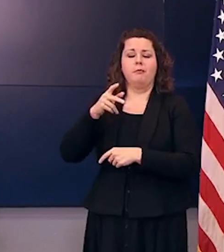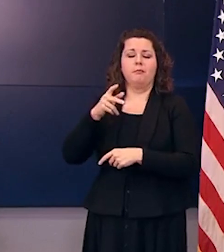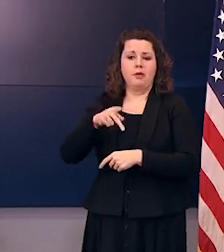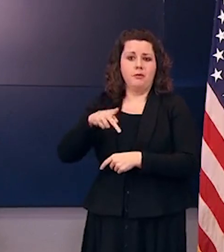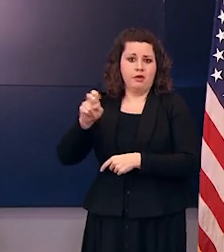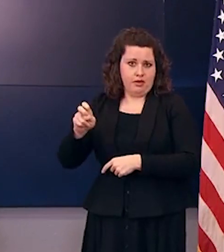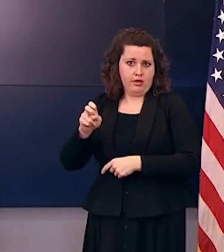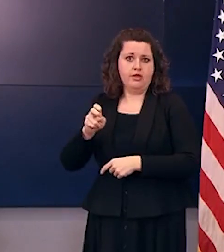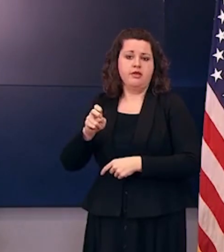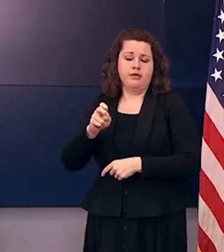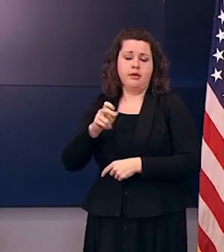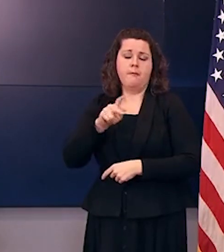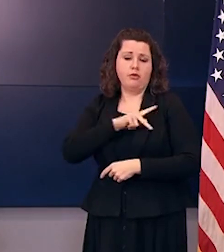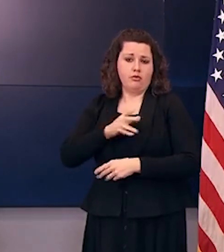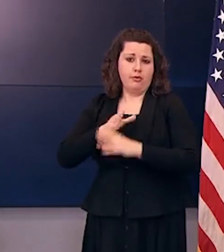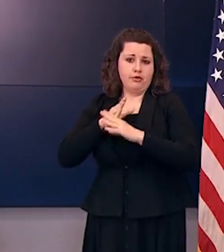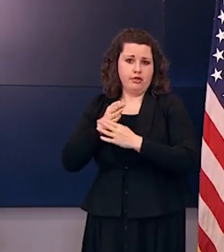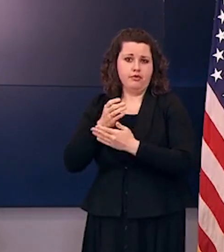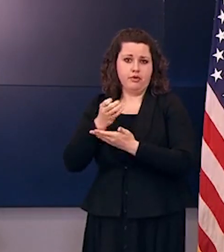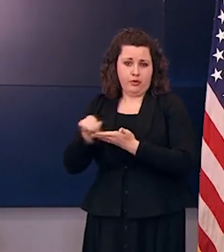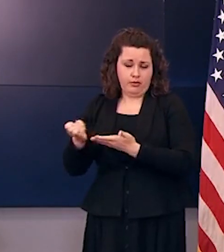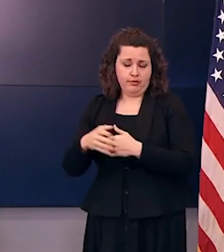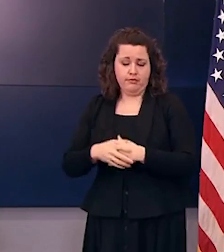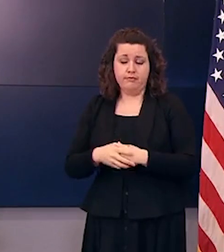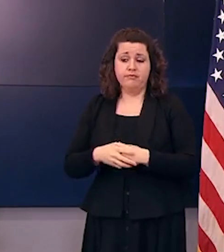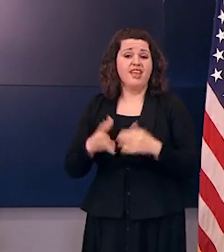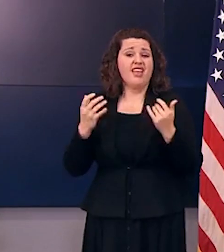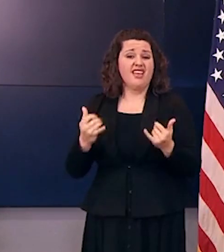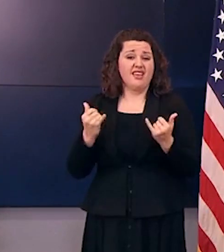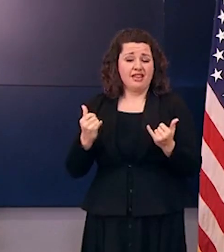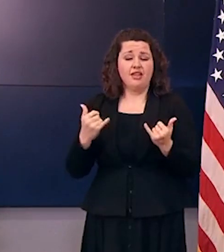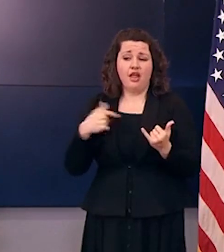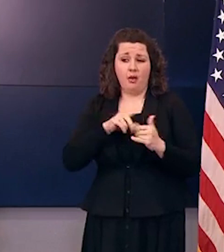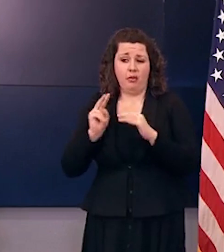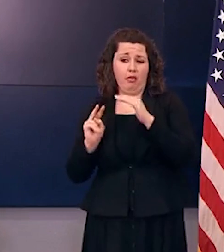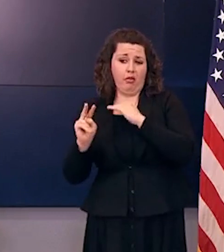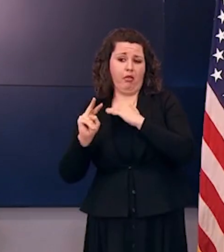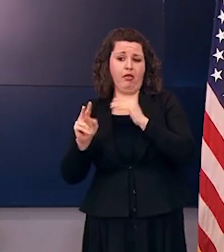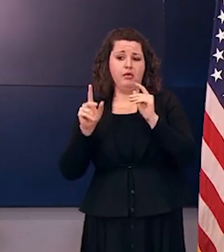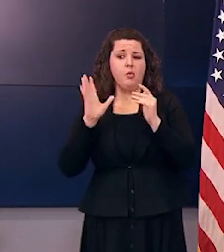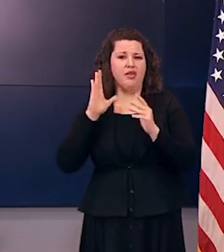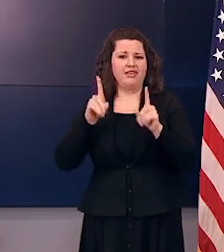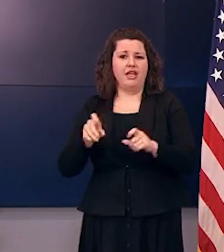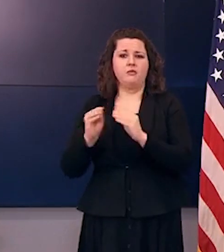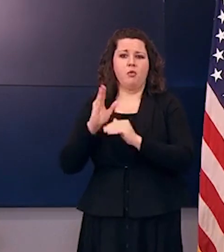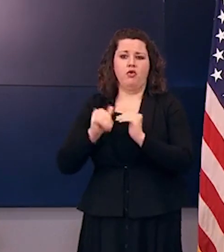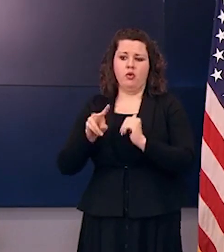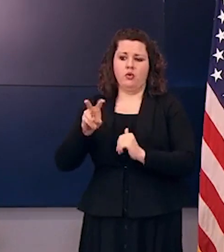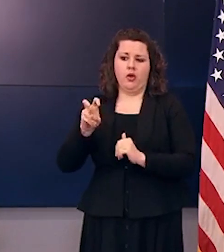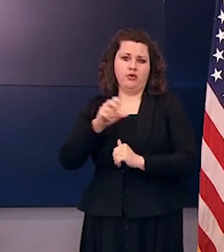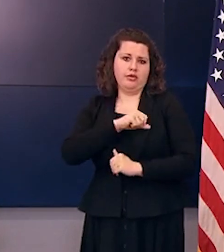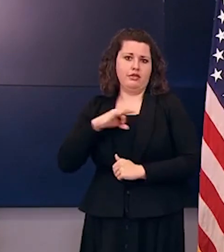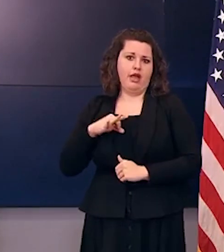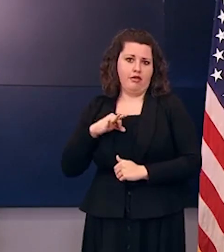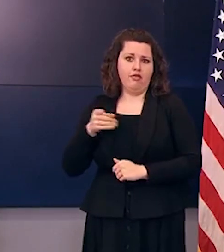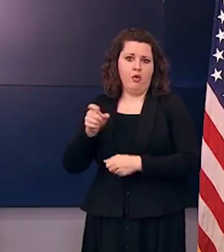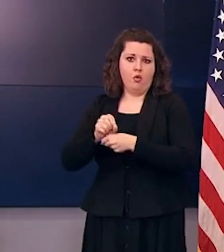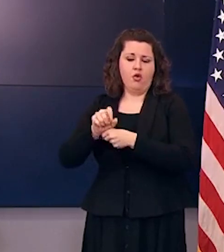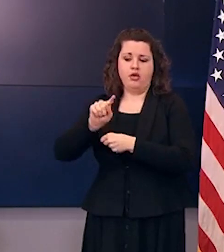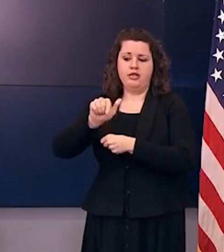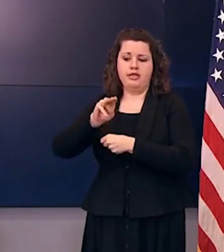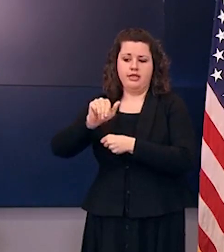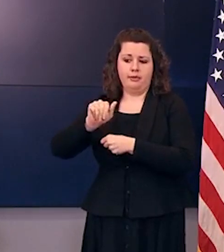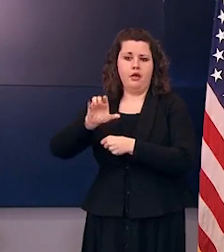protective equipment, or PPE. At this time, we anticipate testing more than 200 staff that work in Tama County's long-term